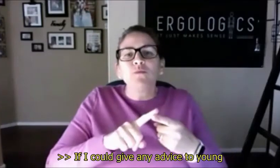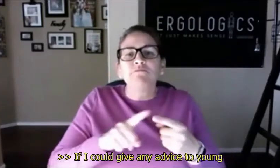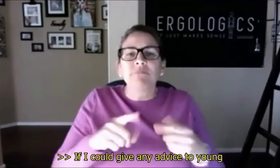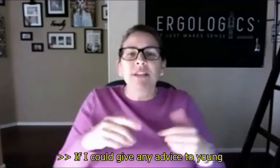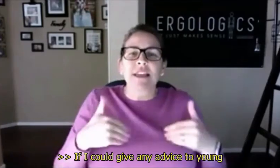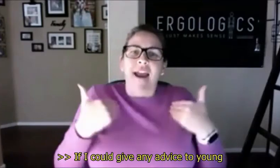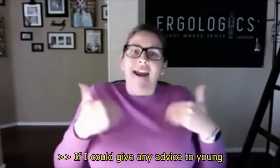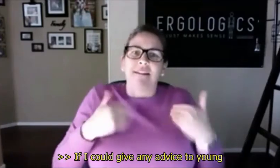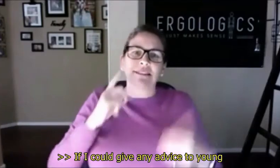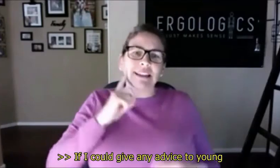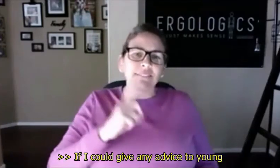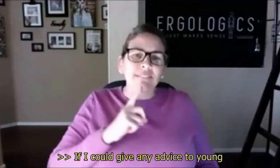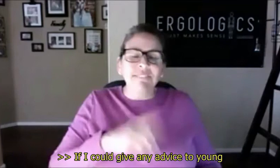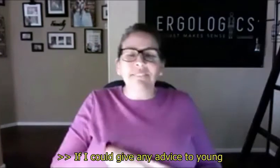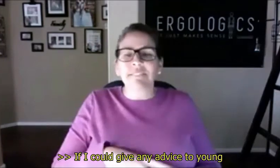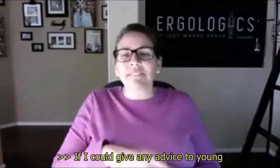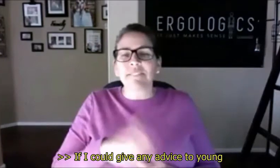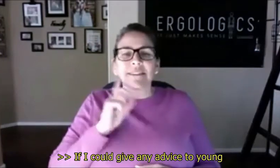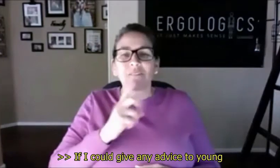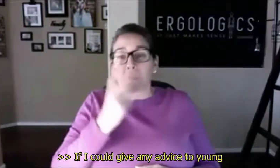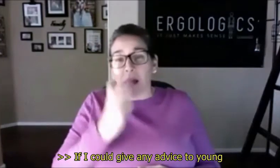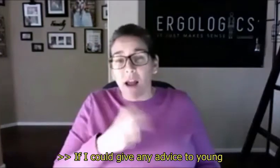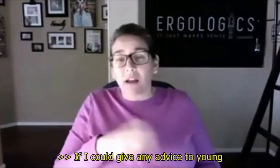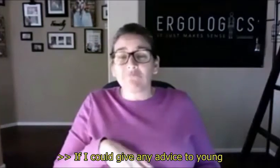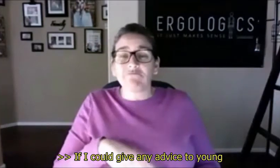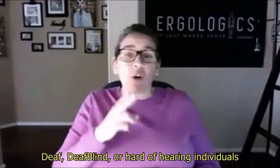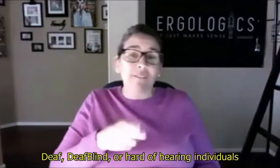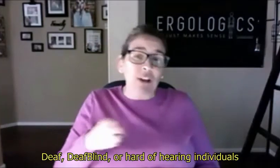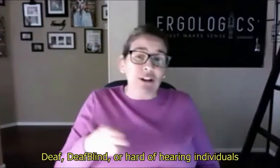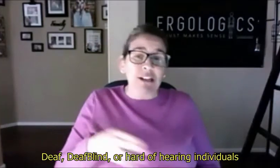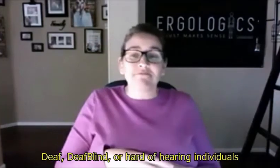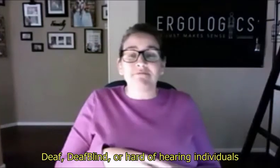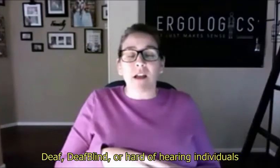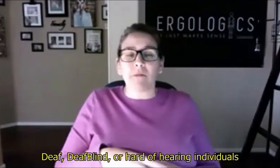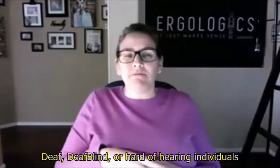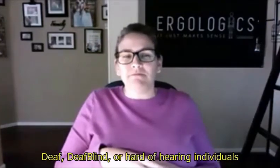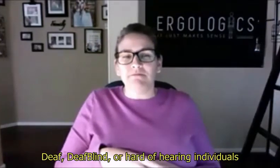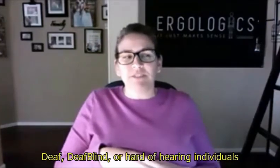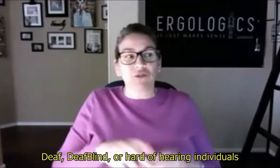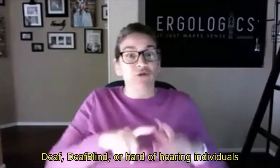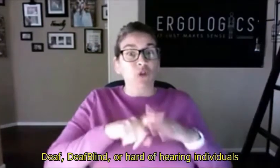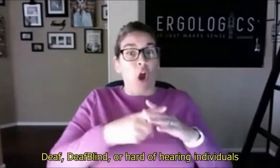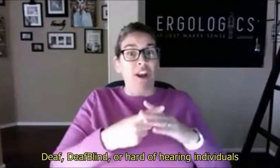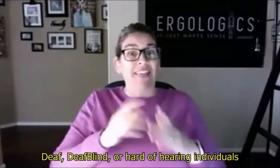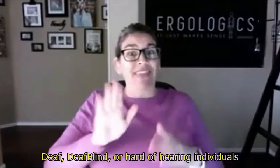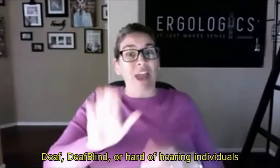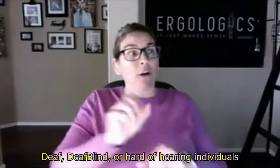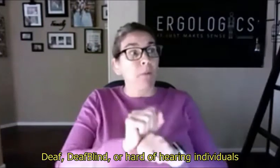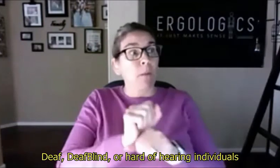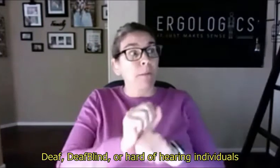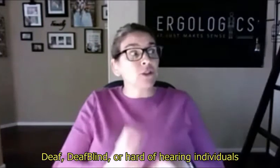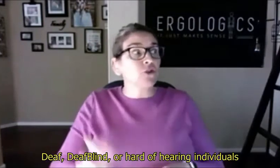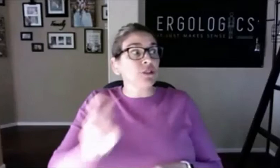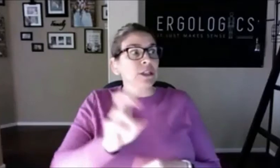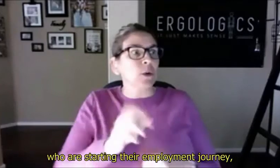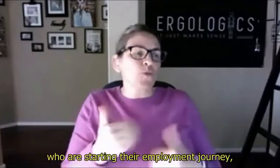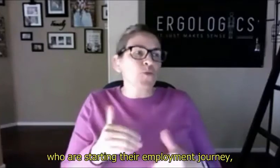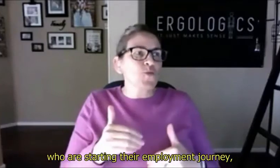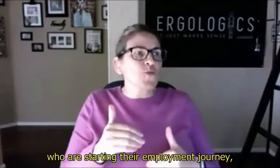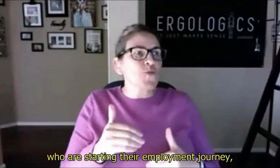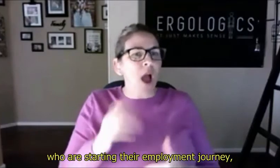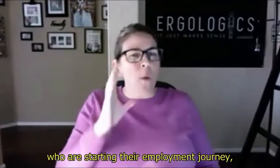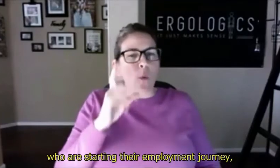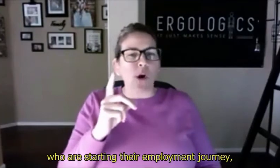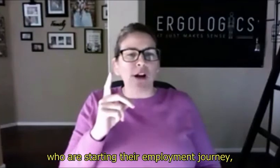If I could give any advice to young deaf, deafblind, or hard of hearing individuals who